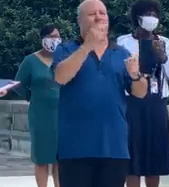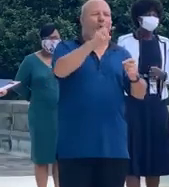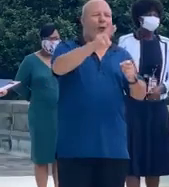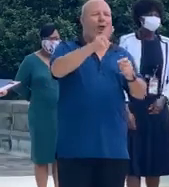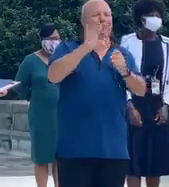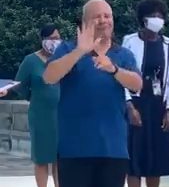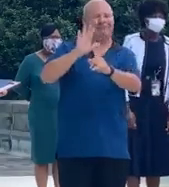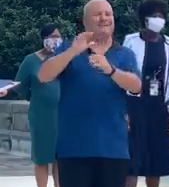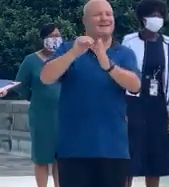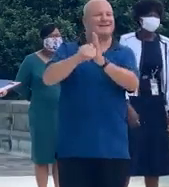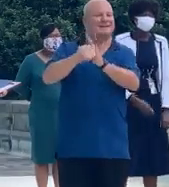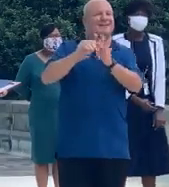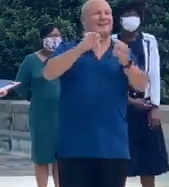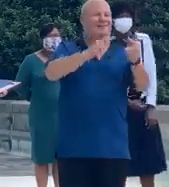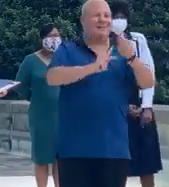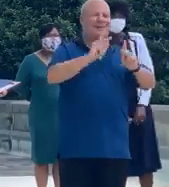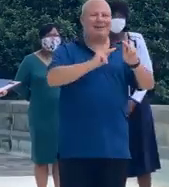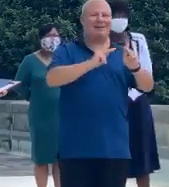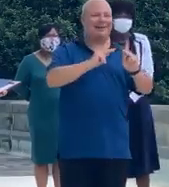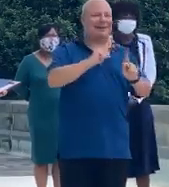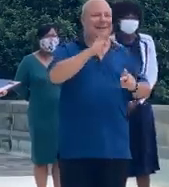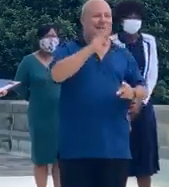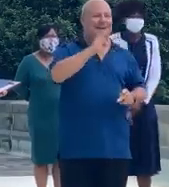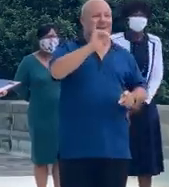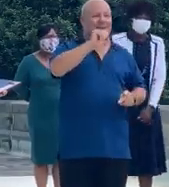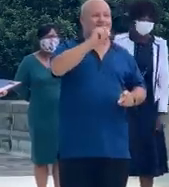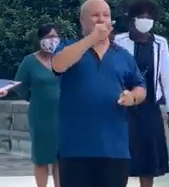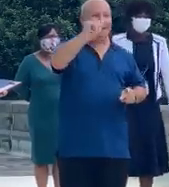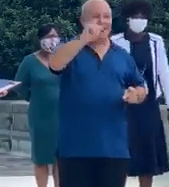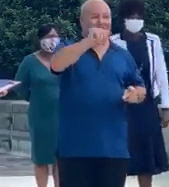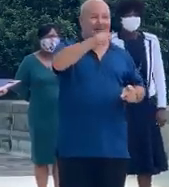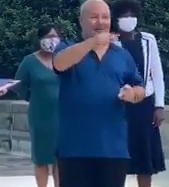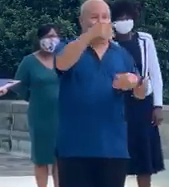And so with that, I know that we have Miss Bianca.